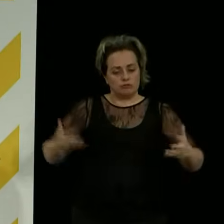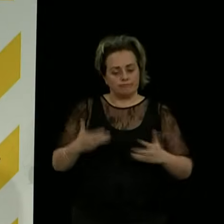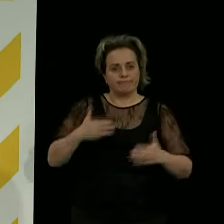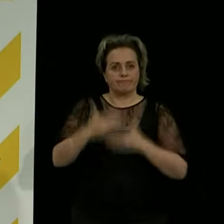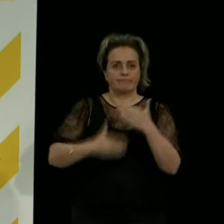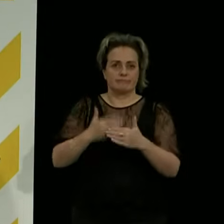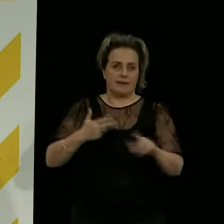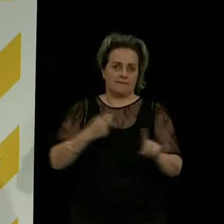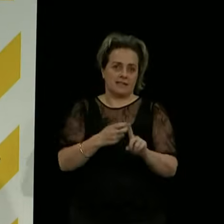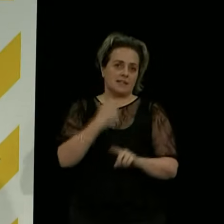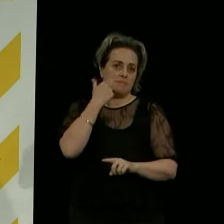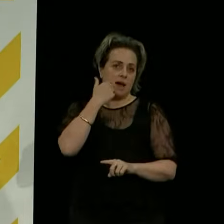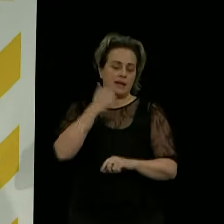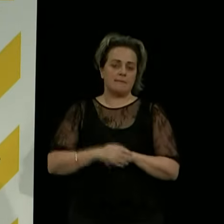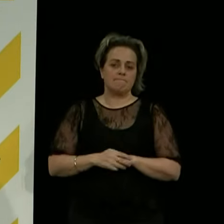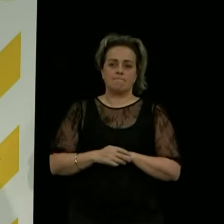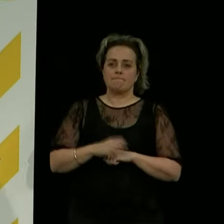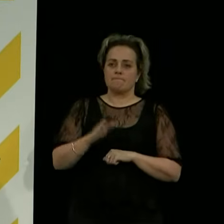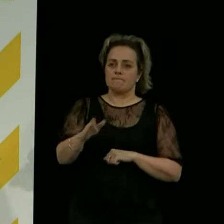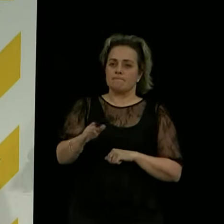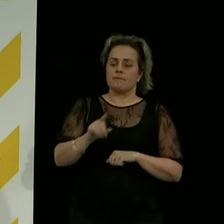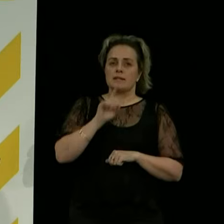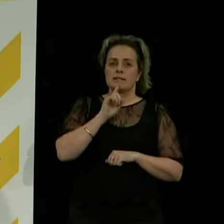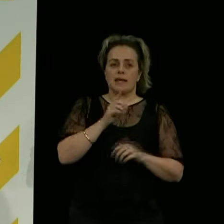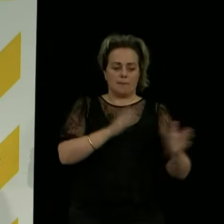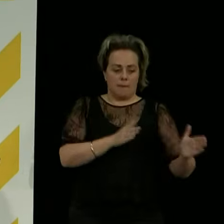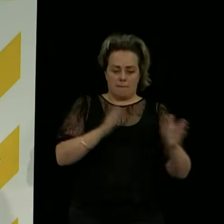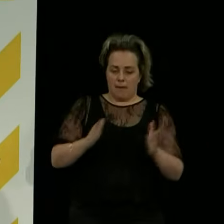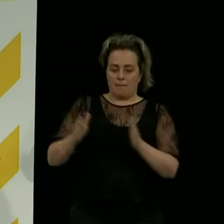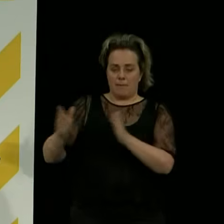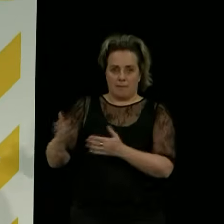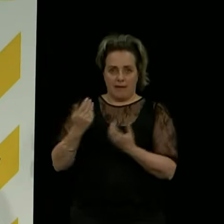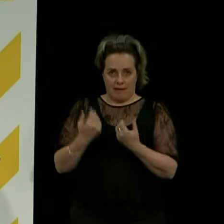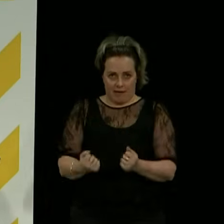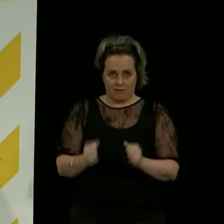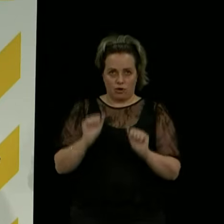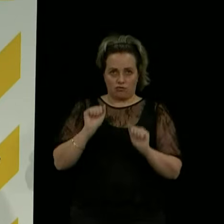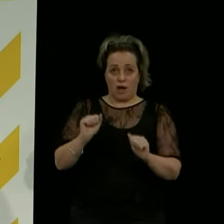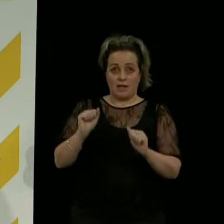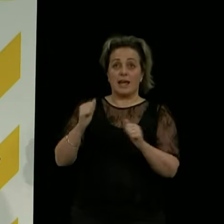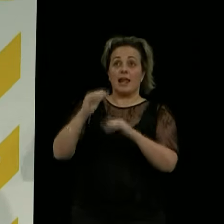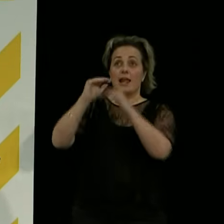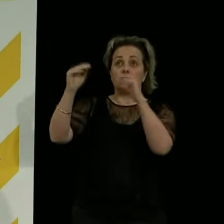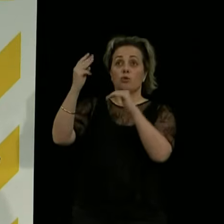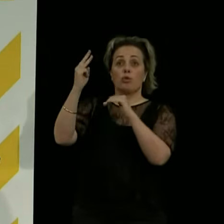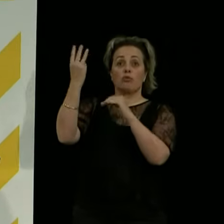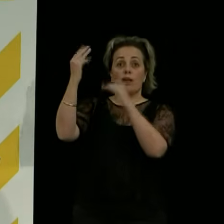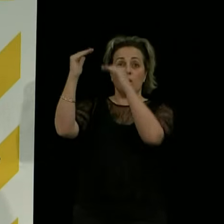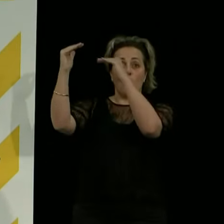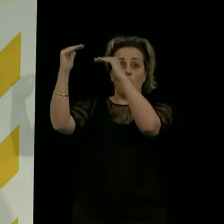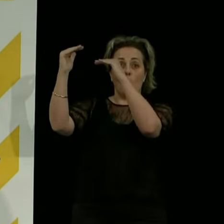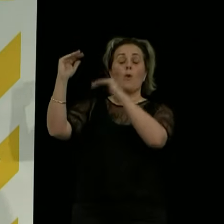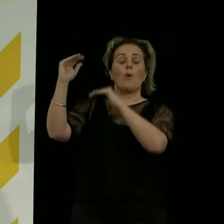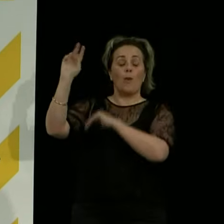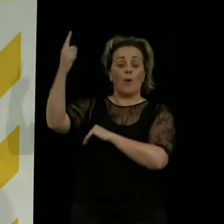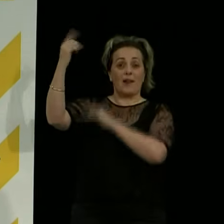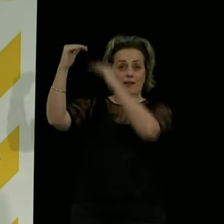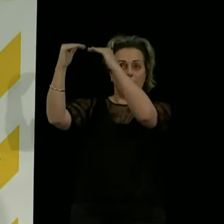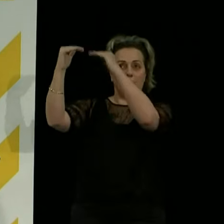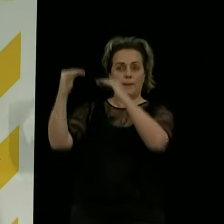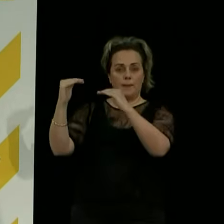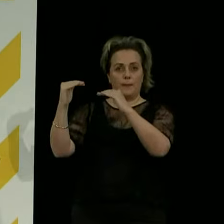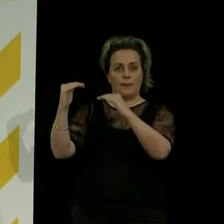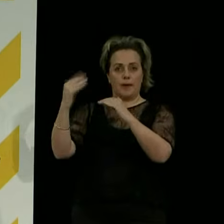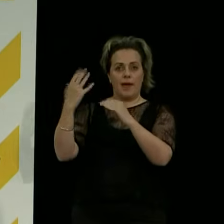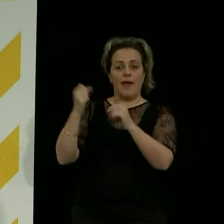outlined these steps to get out of kind of level 3 in Auckland, but essentially the announcement today is that